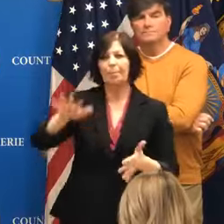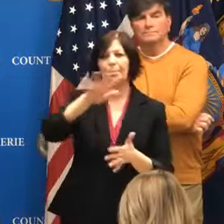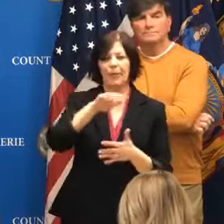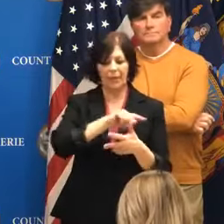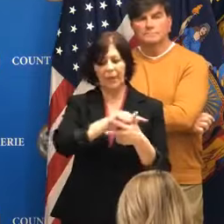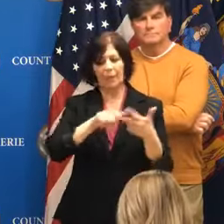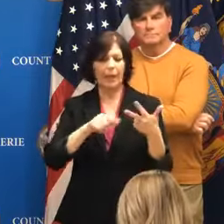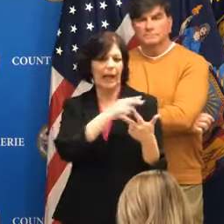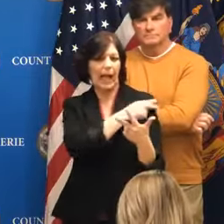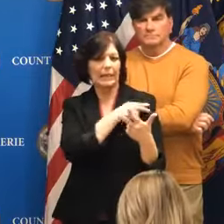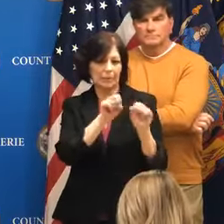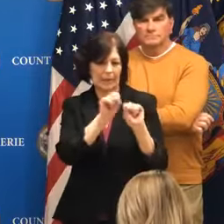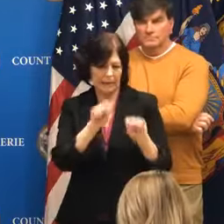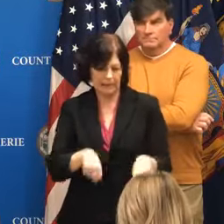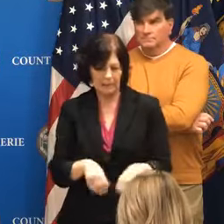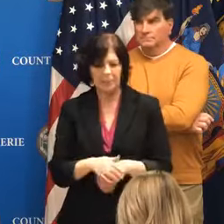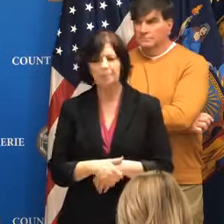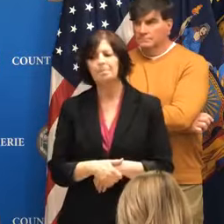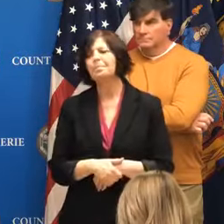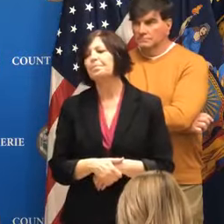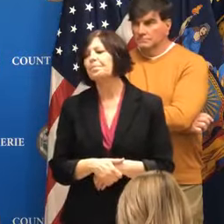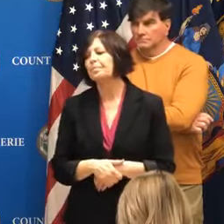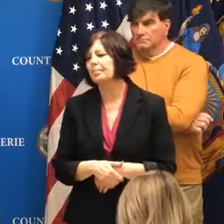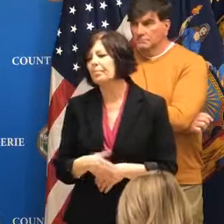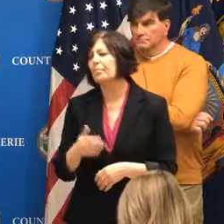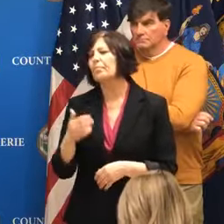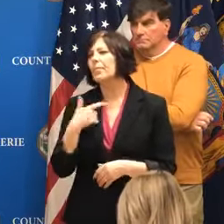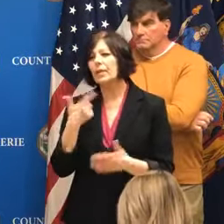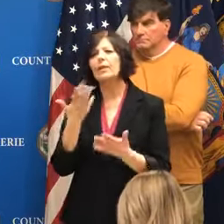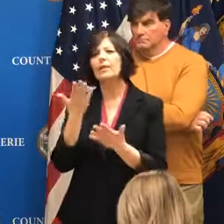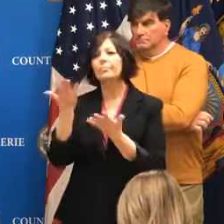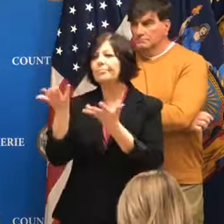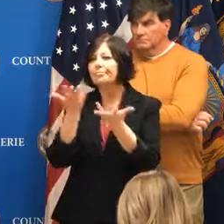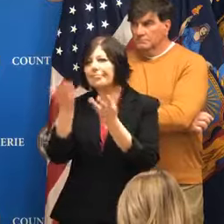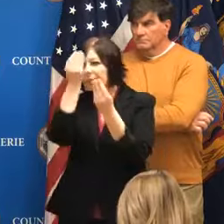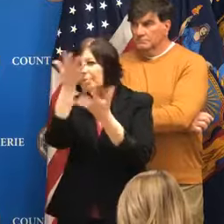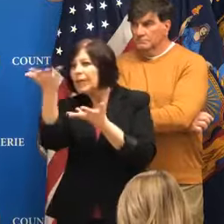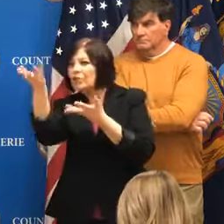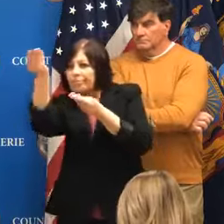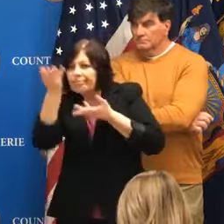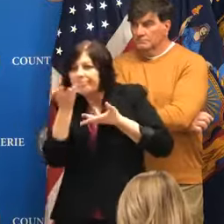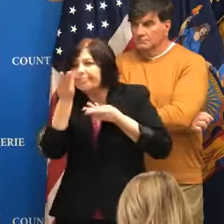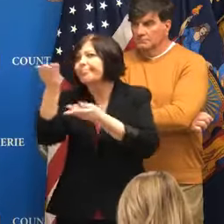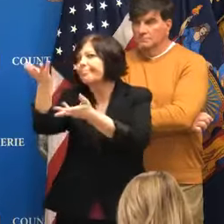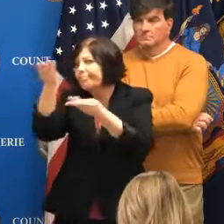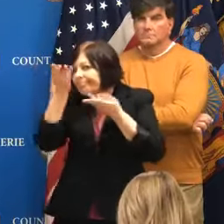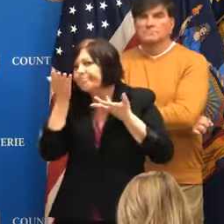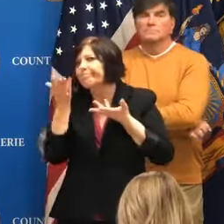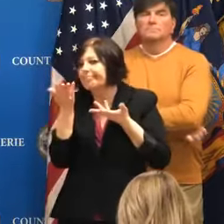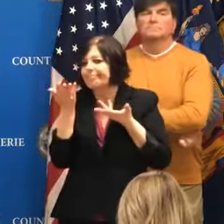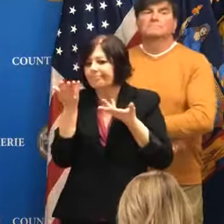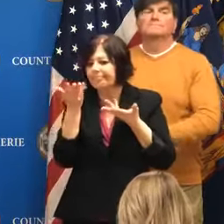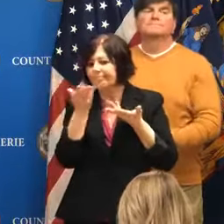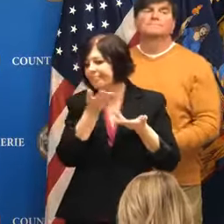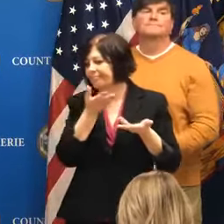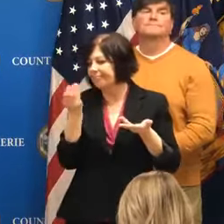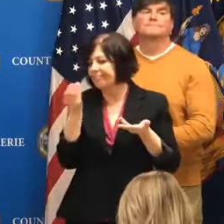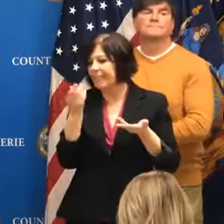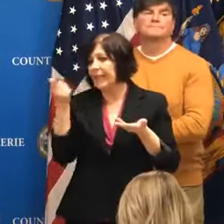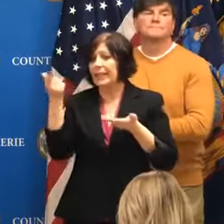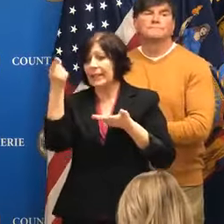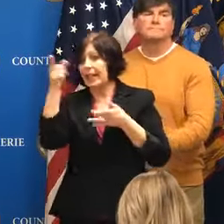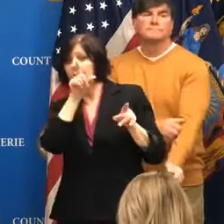3 hospital systems. And, we've been sharing information with them. They've been sharing information with us. And, they've